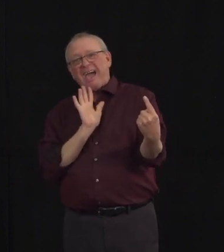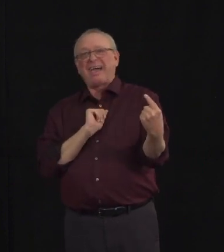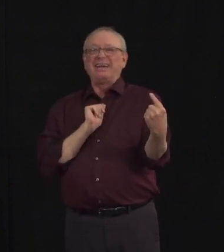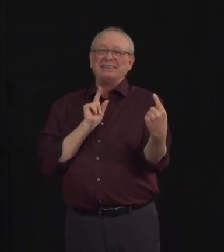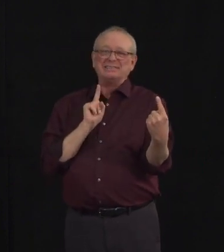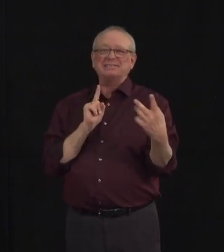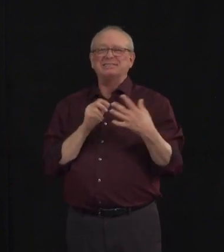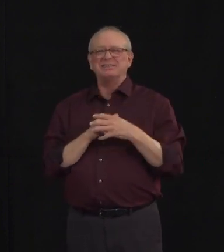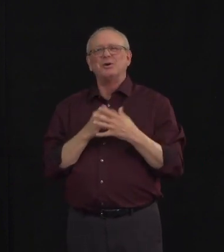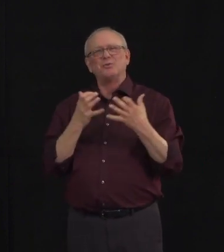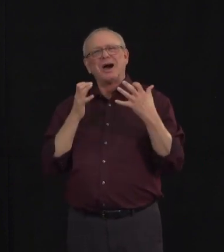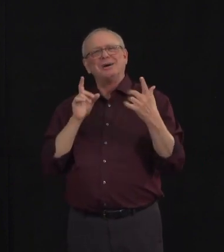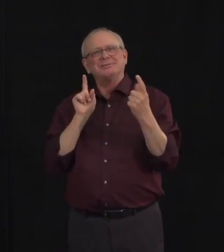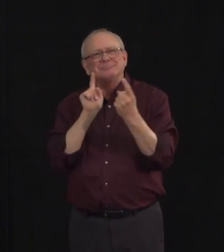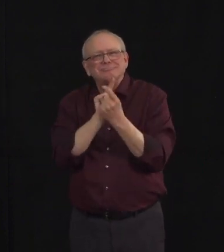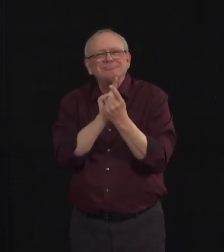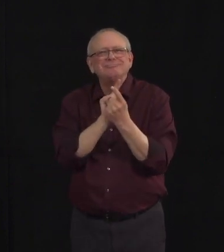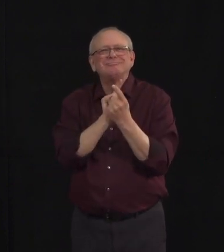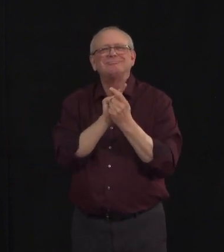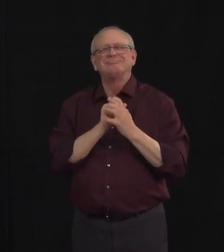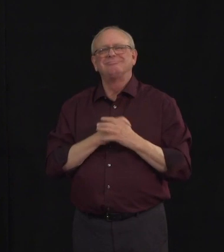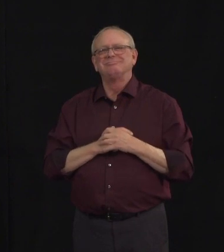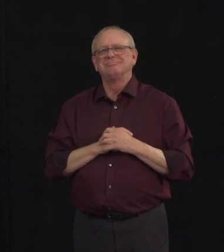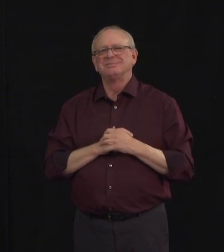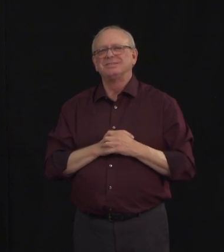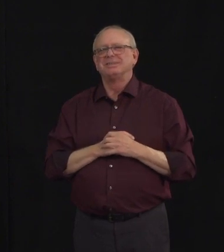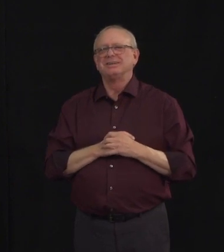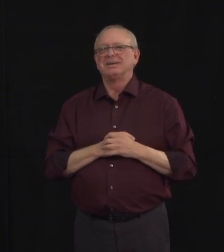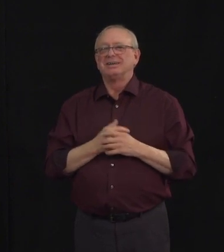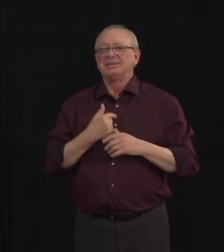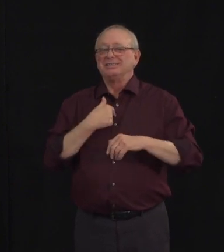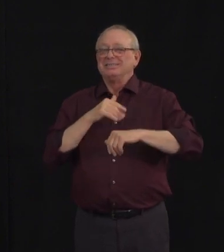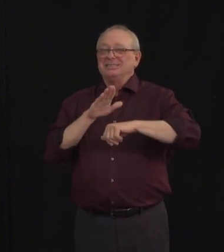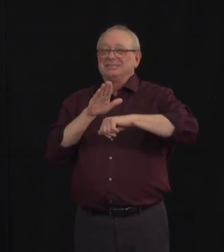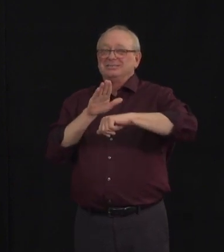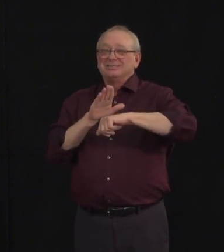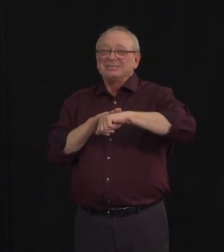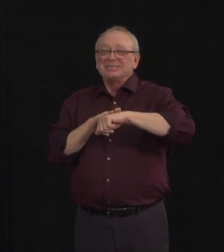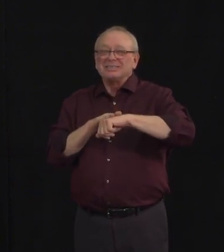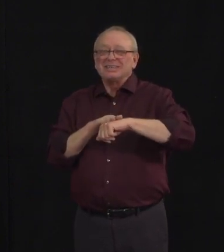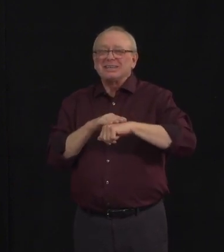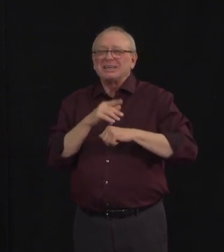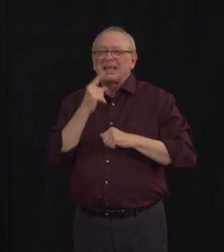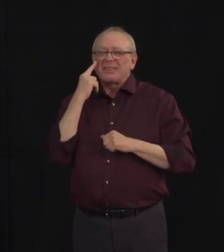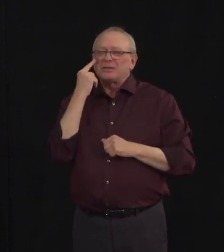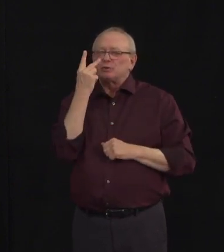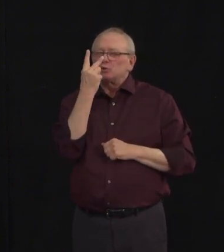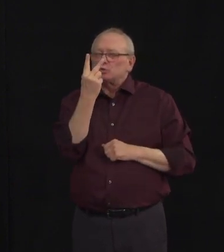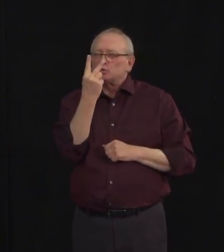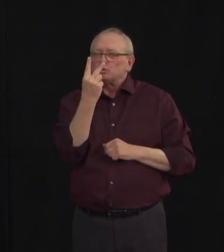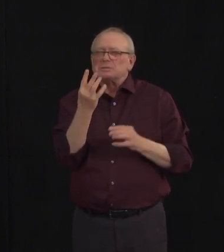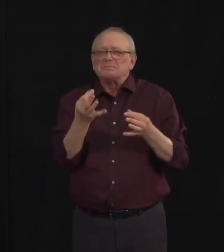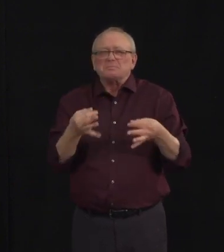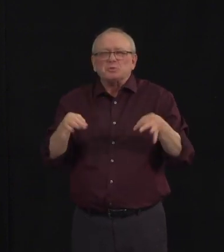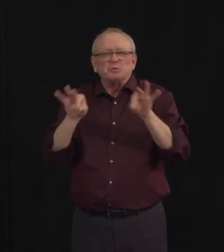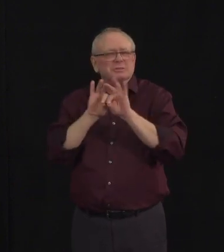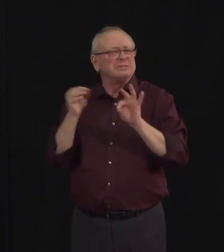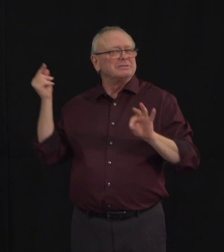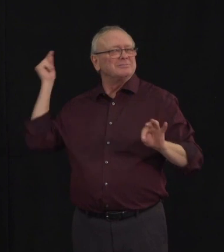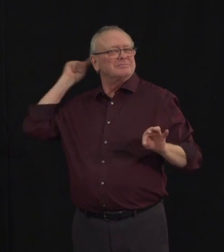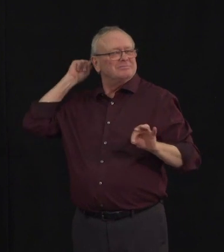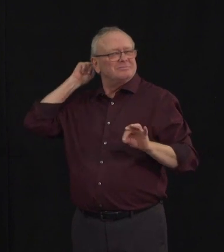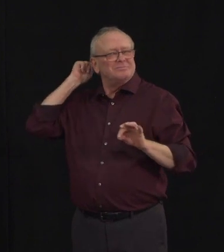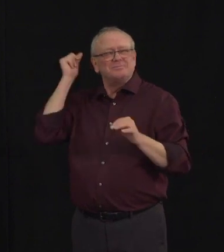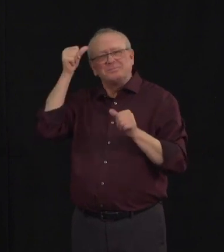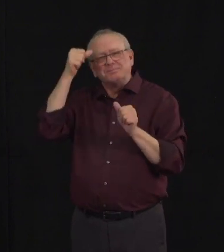meters. And what I would say is that there really are two things that people need to be keeping in mind as we move into